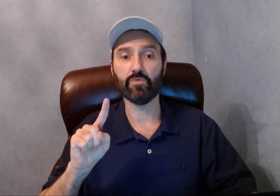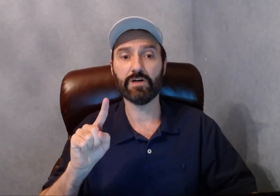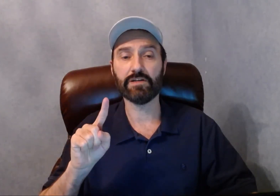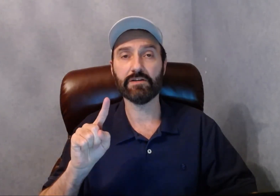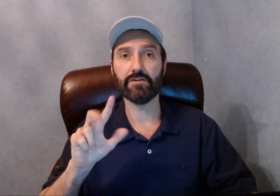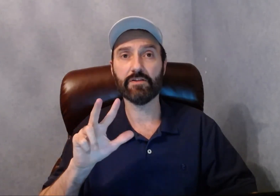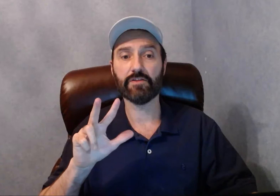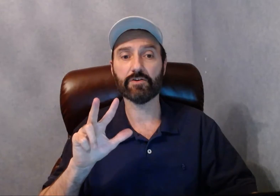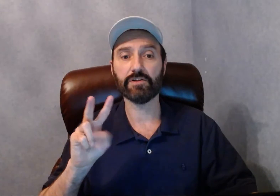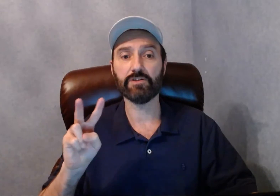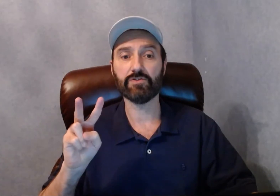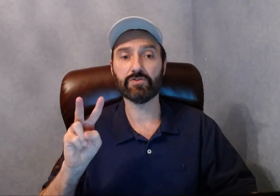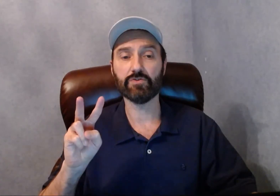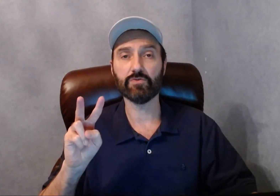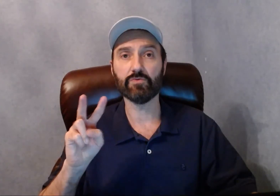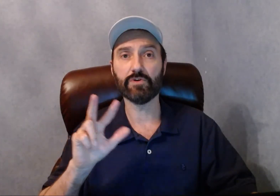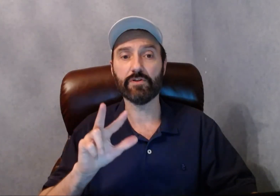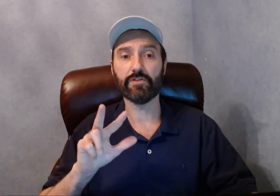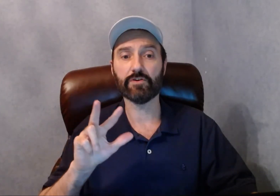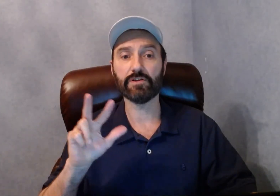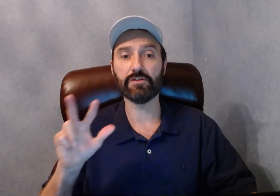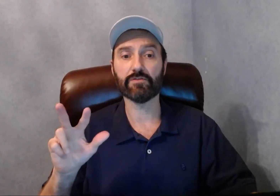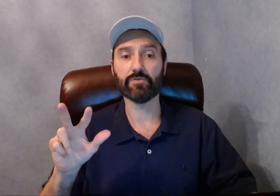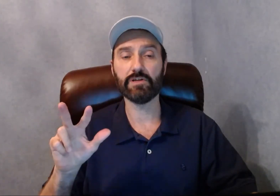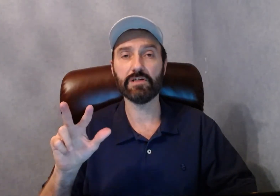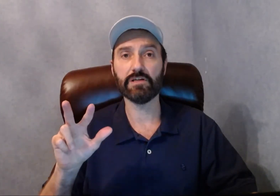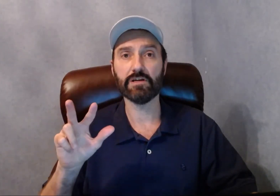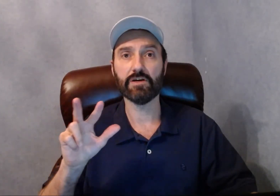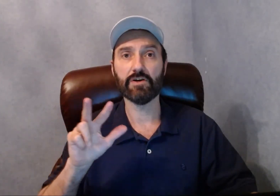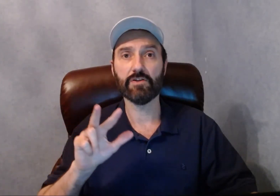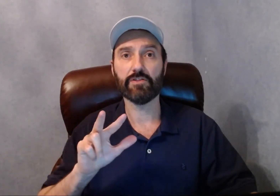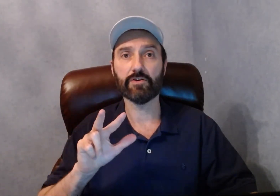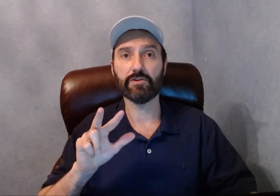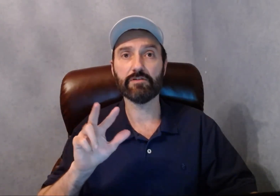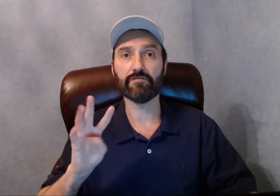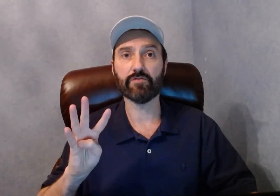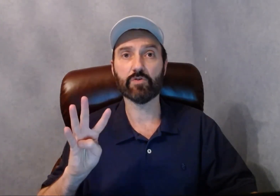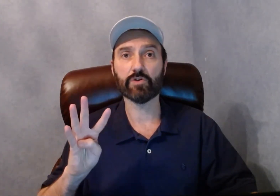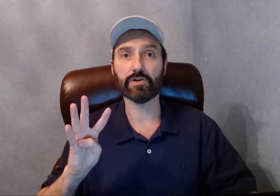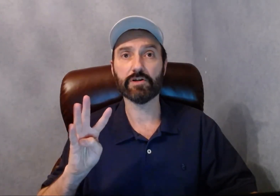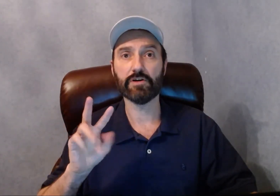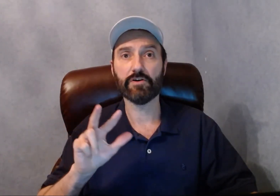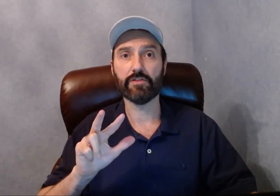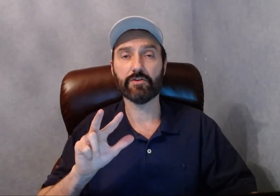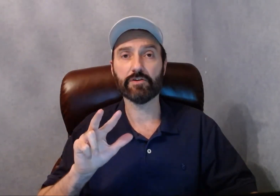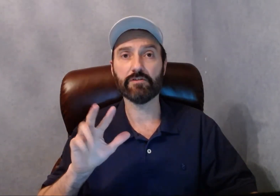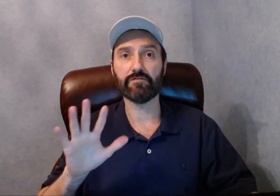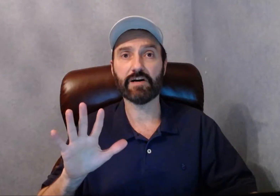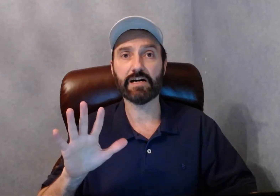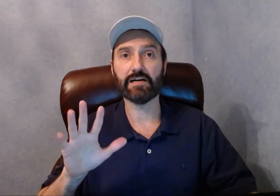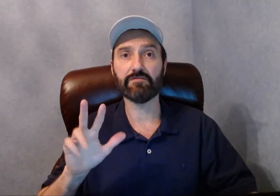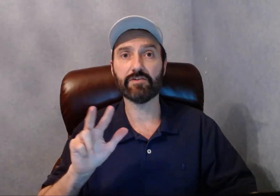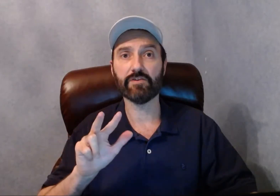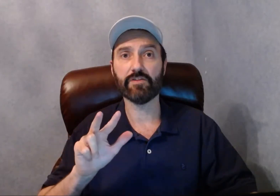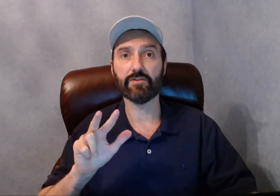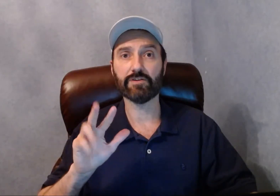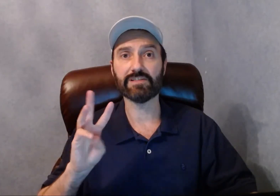31, 32, 33, 34, 35,